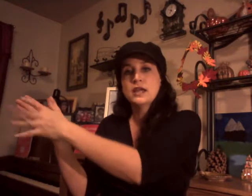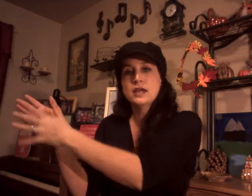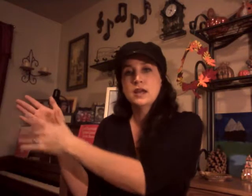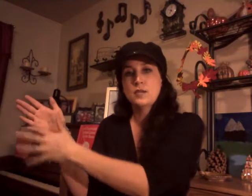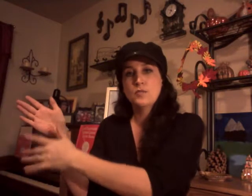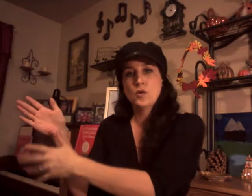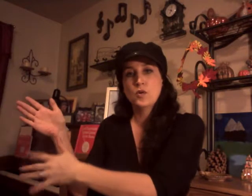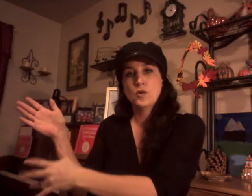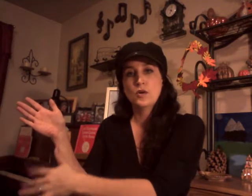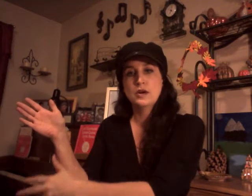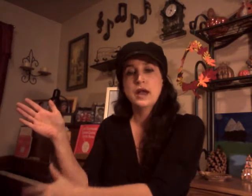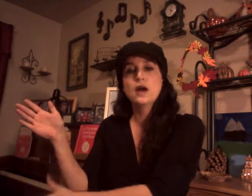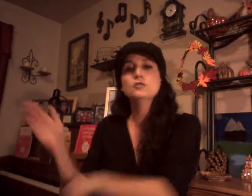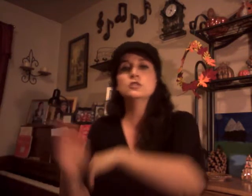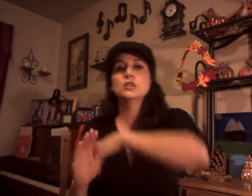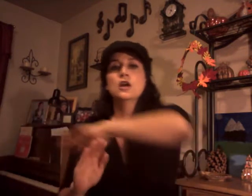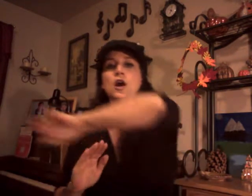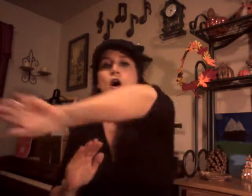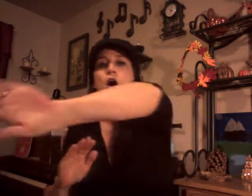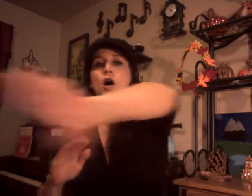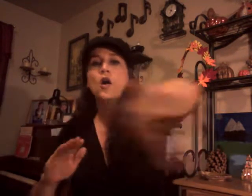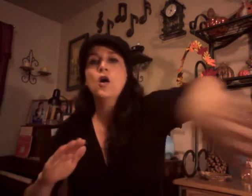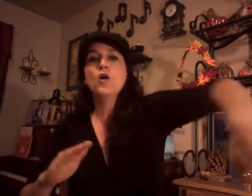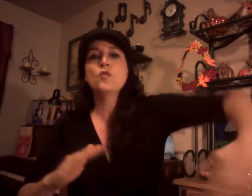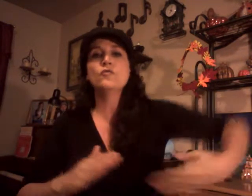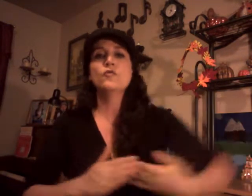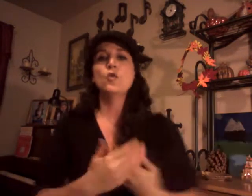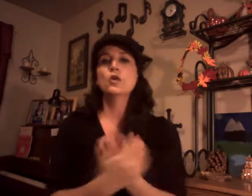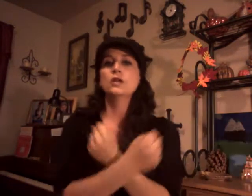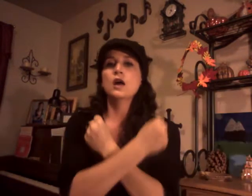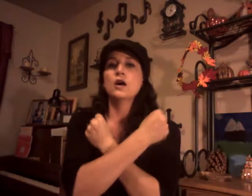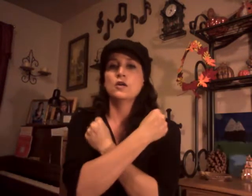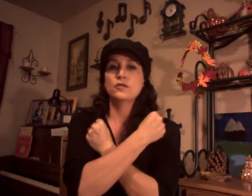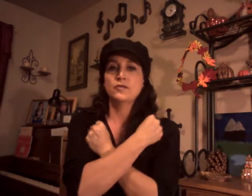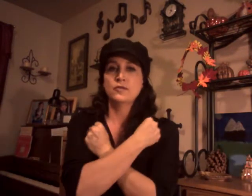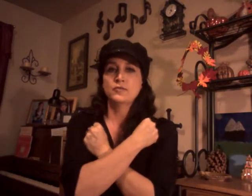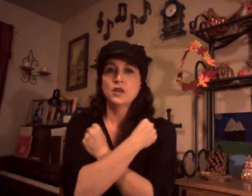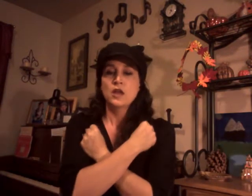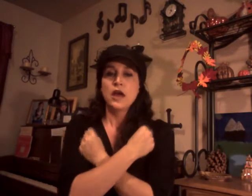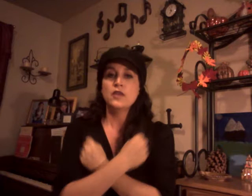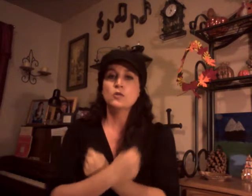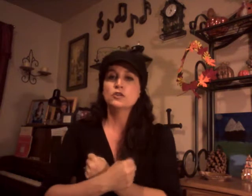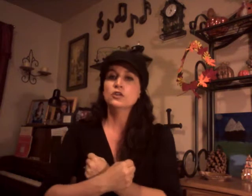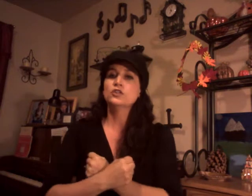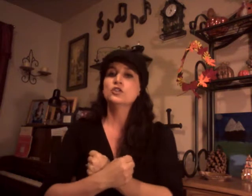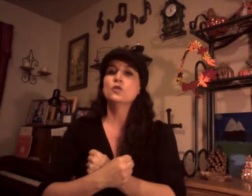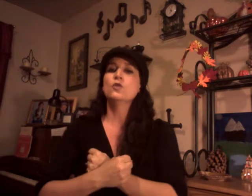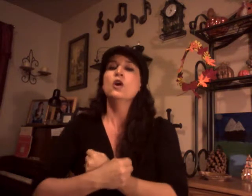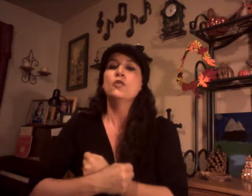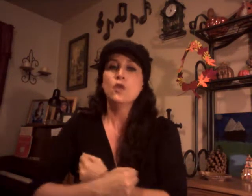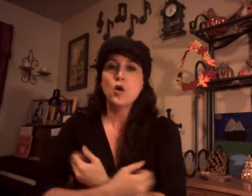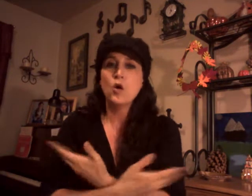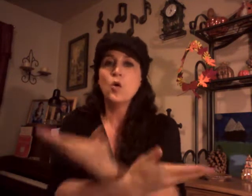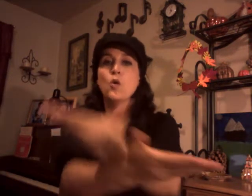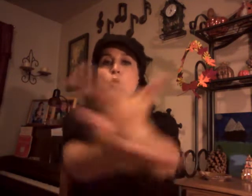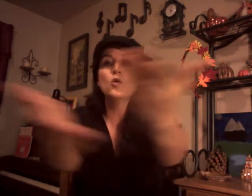Broken and poured out, all for love. And now we're going to show the